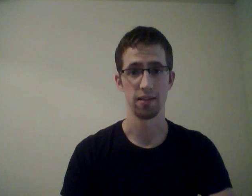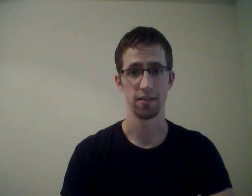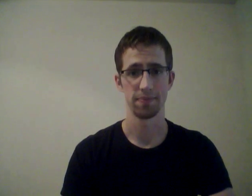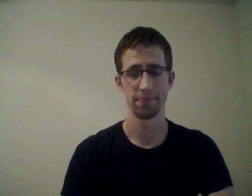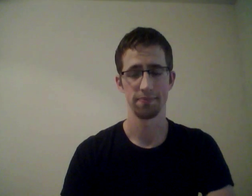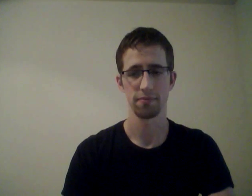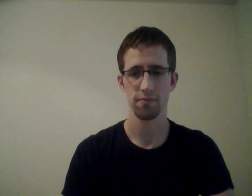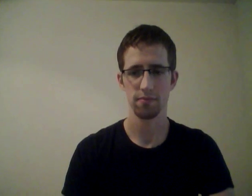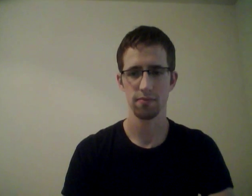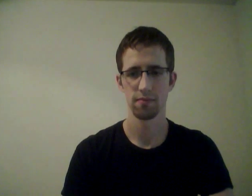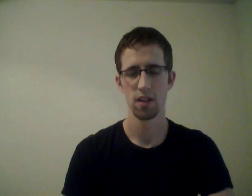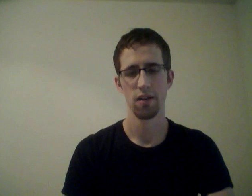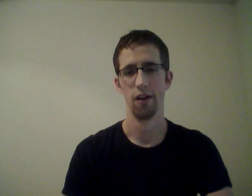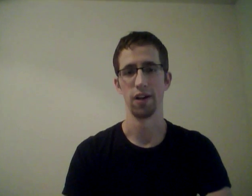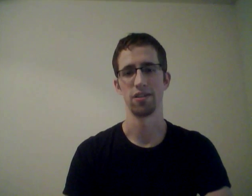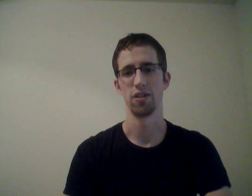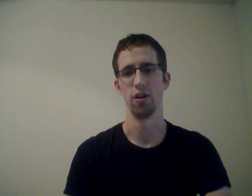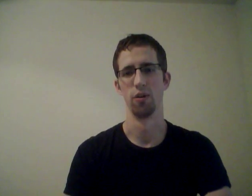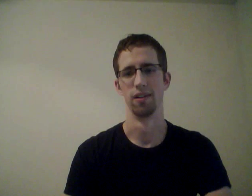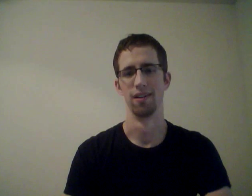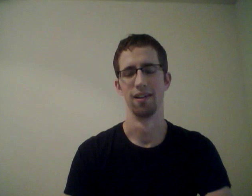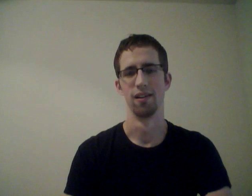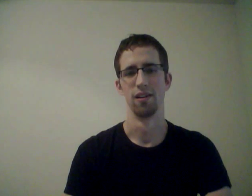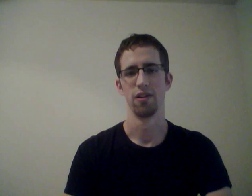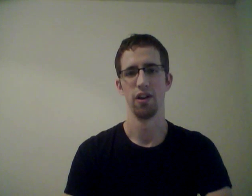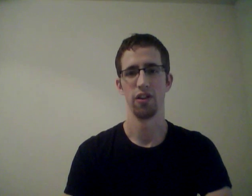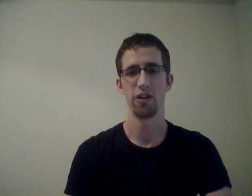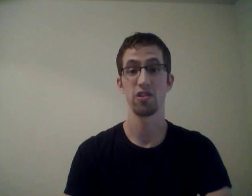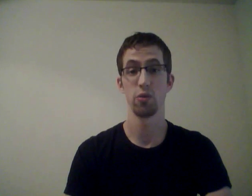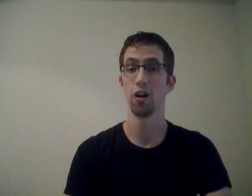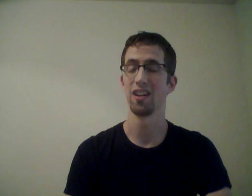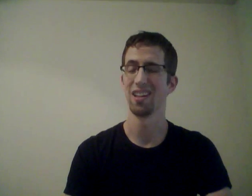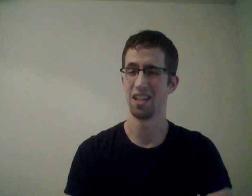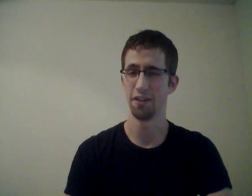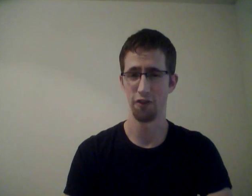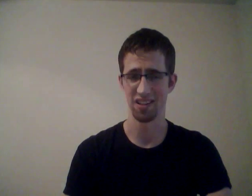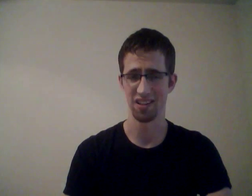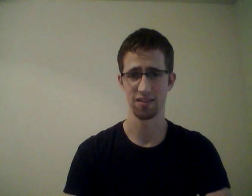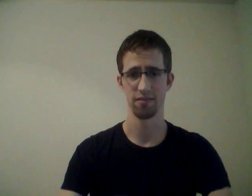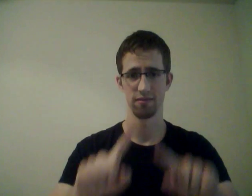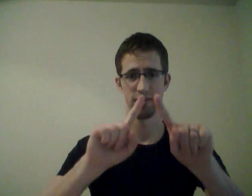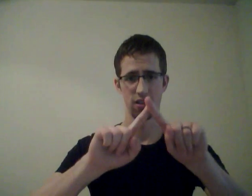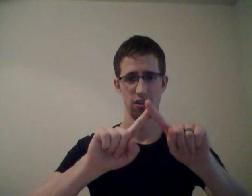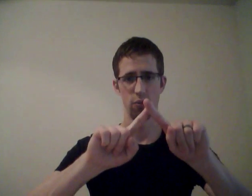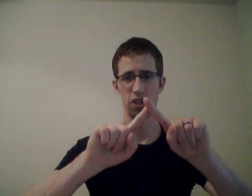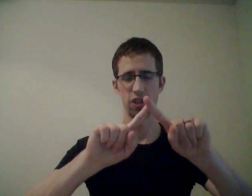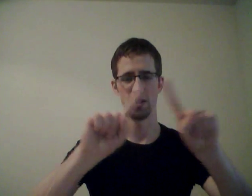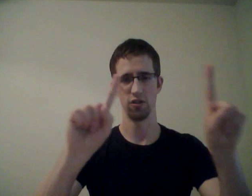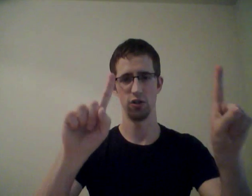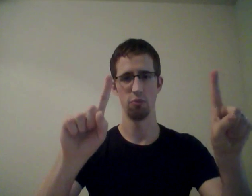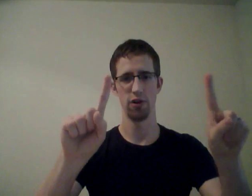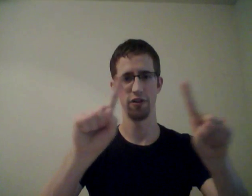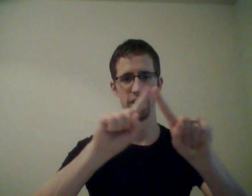But, okay, so there is the word difference, which is 2 pointer